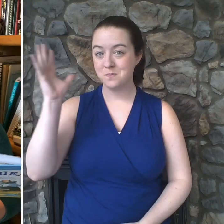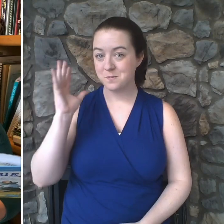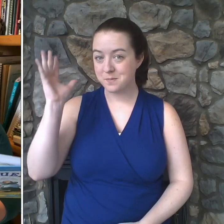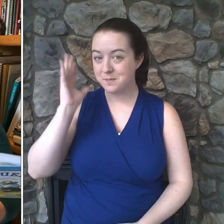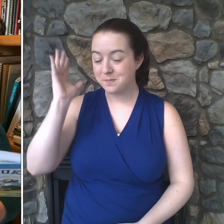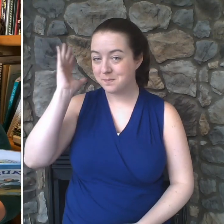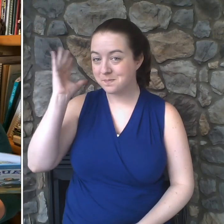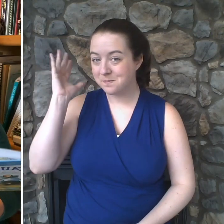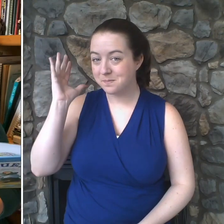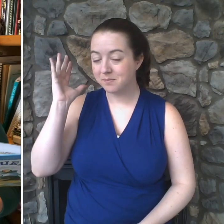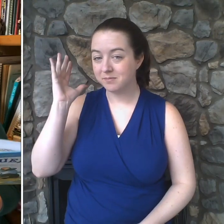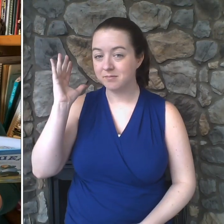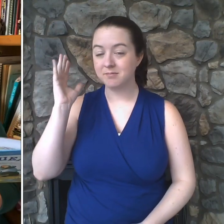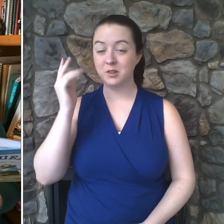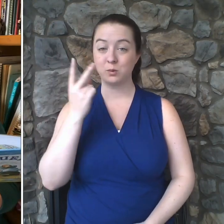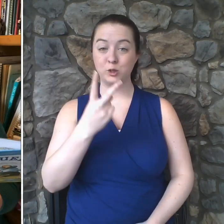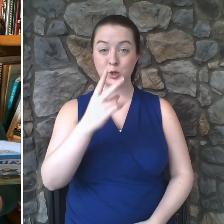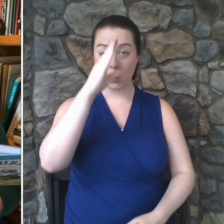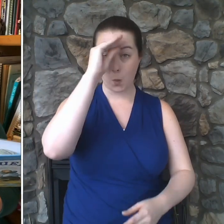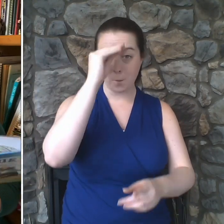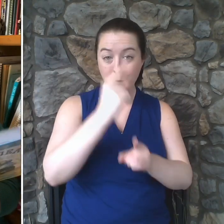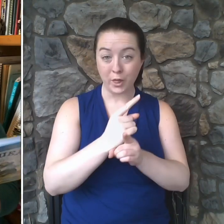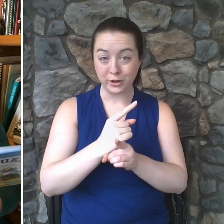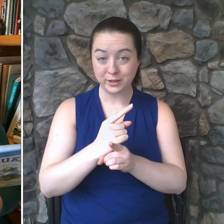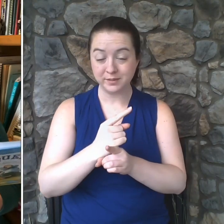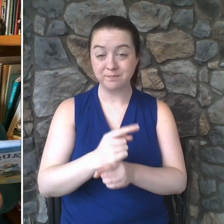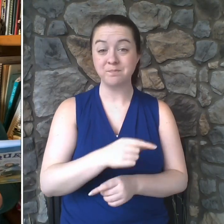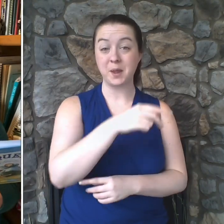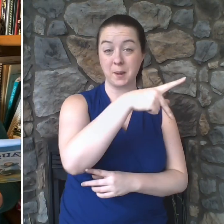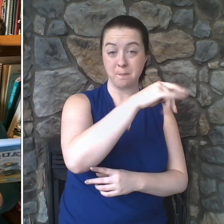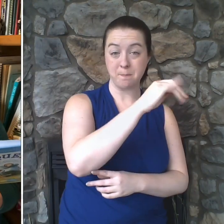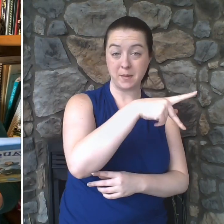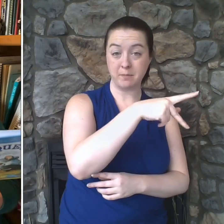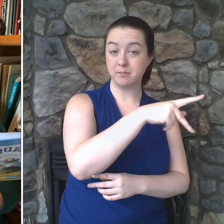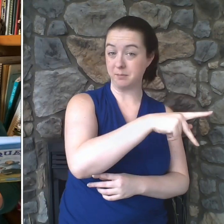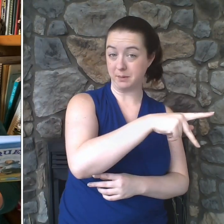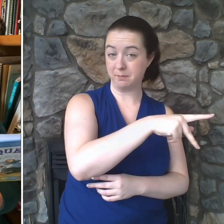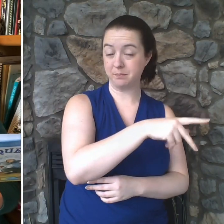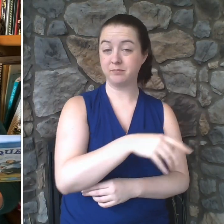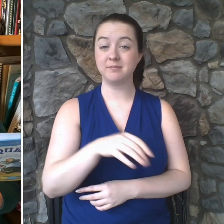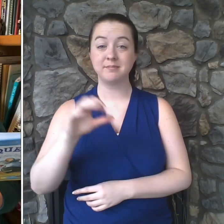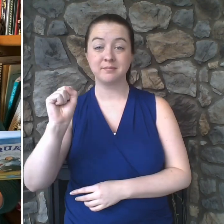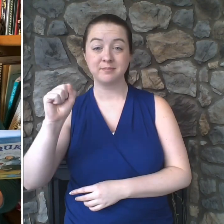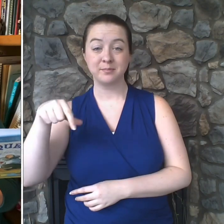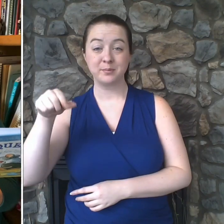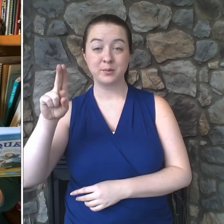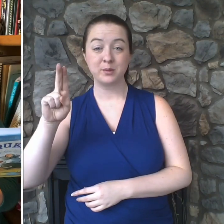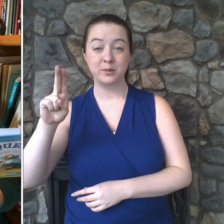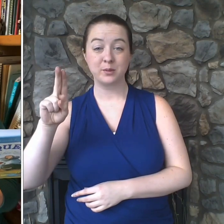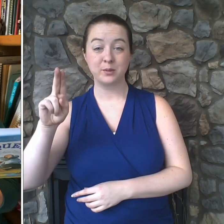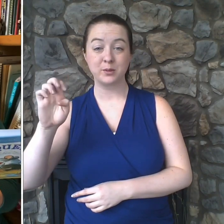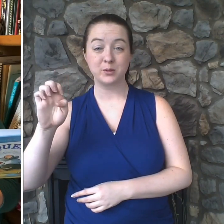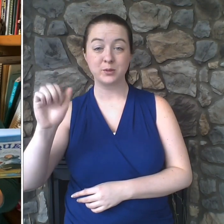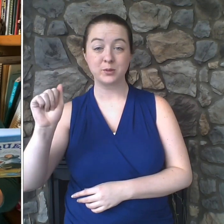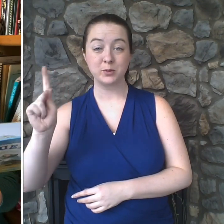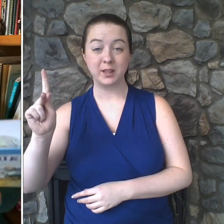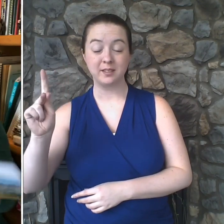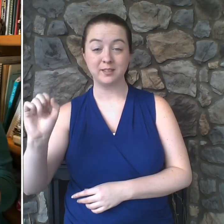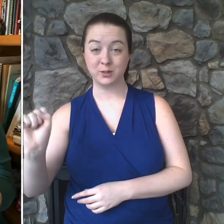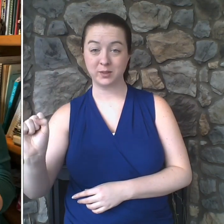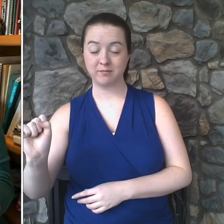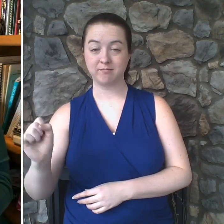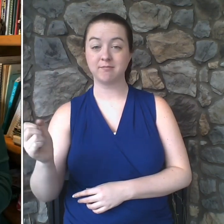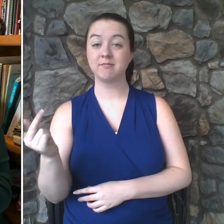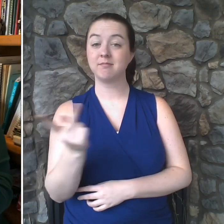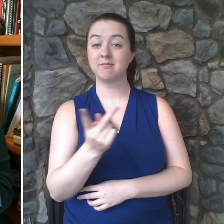Once upon a time, there were two brothers, Pip and Squeak. They lived together in a